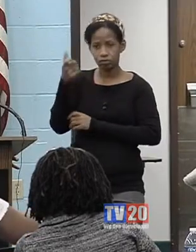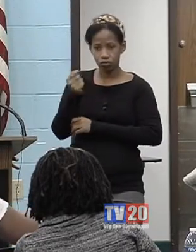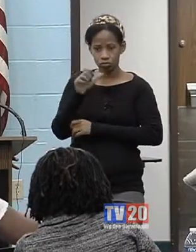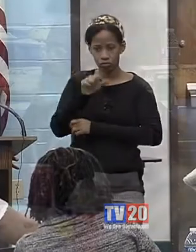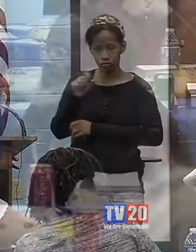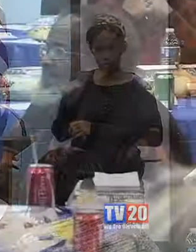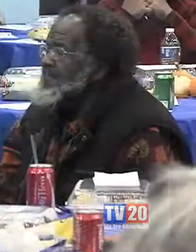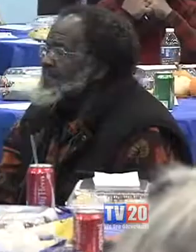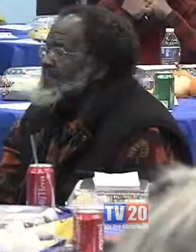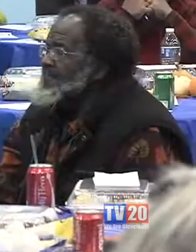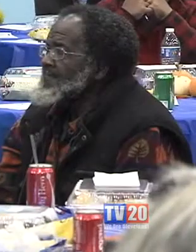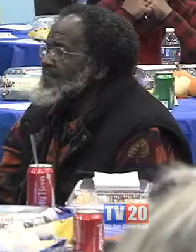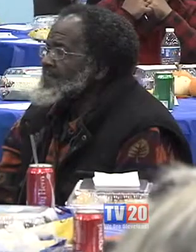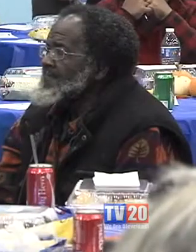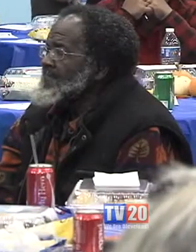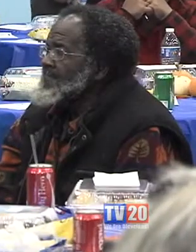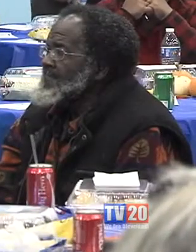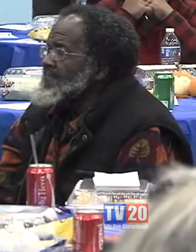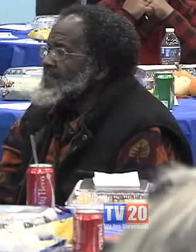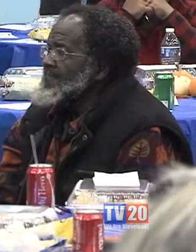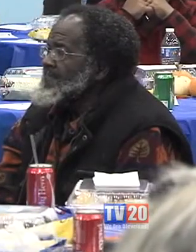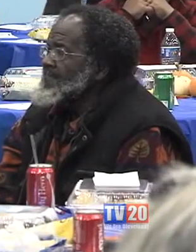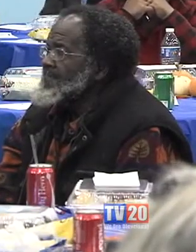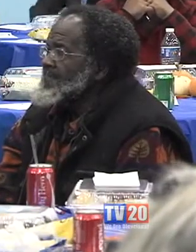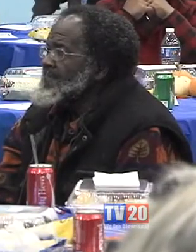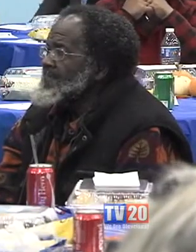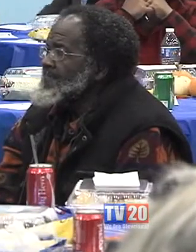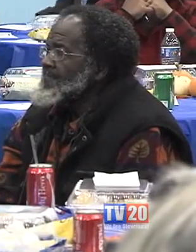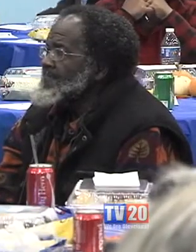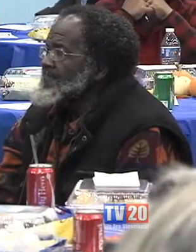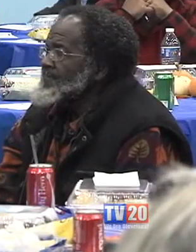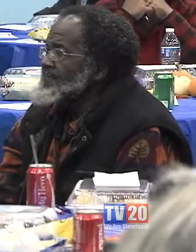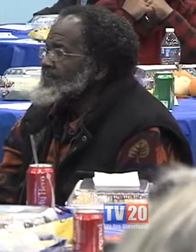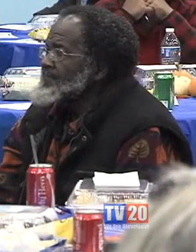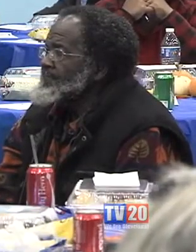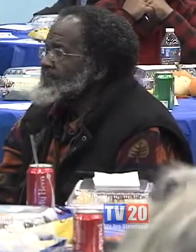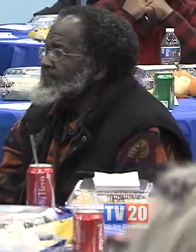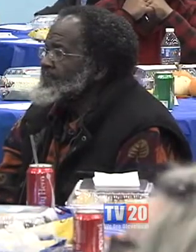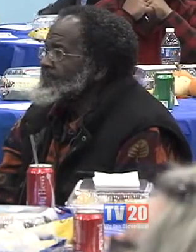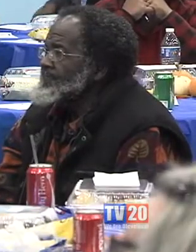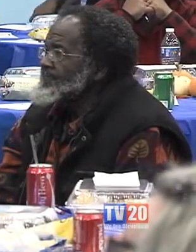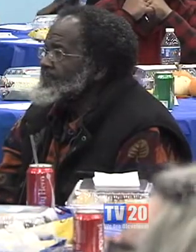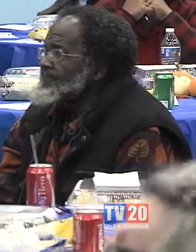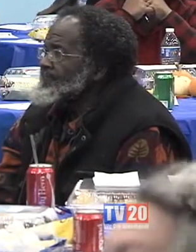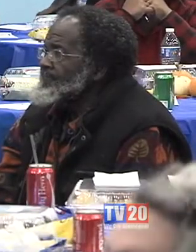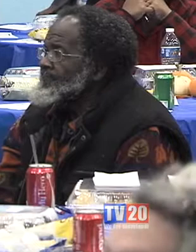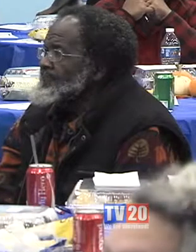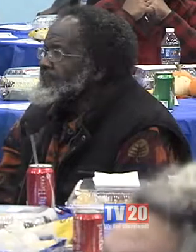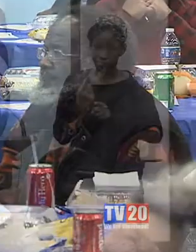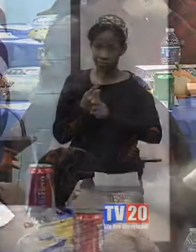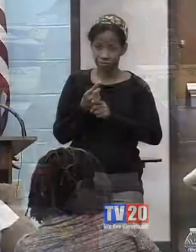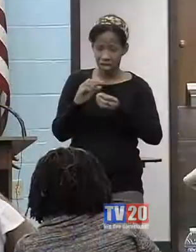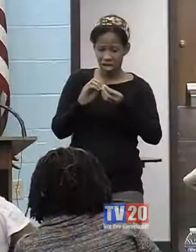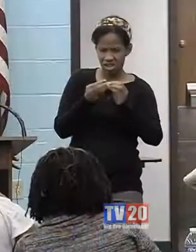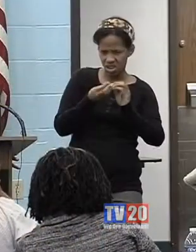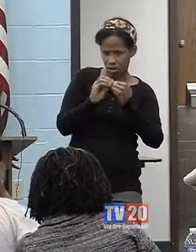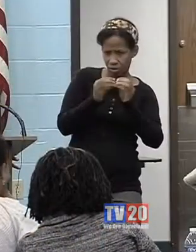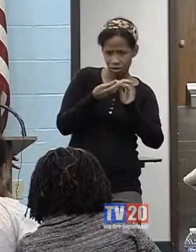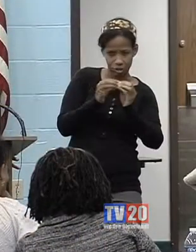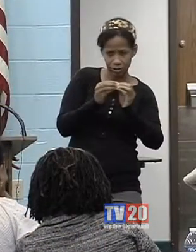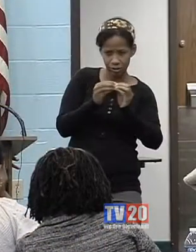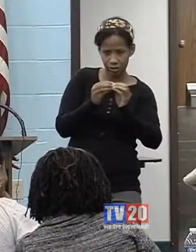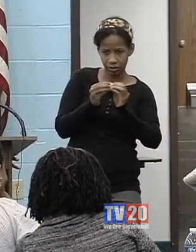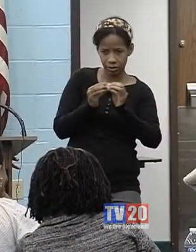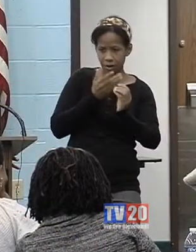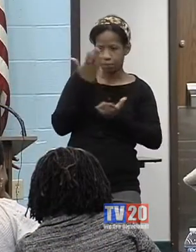public transportation, for those services to be funded for those who need it. Without an accurate census count, those services